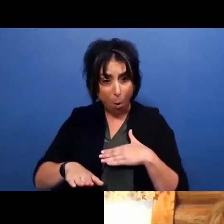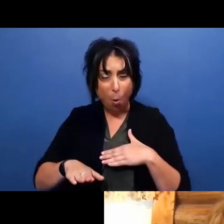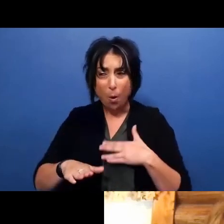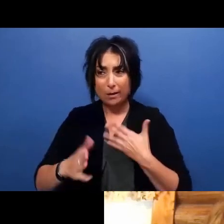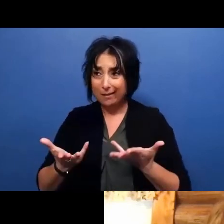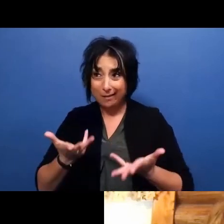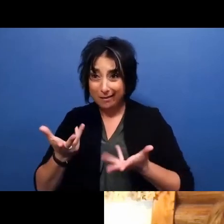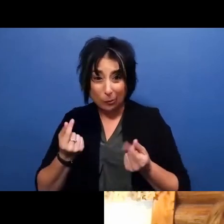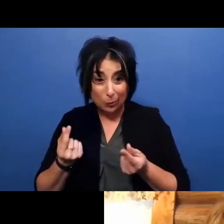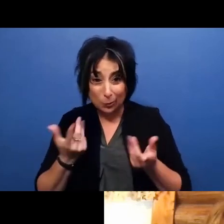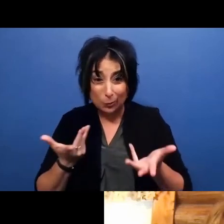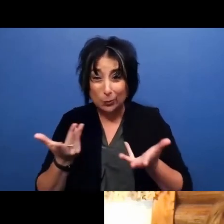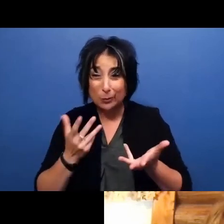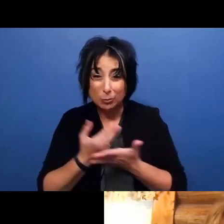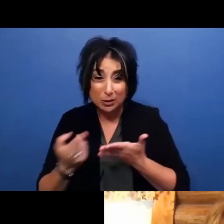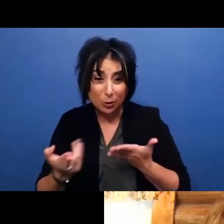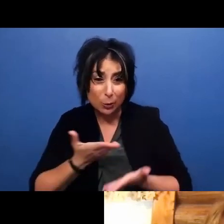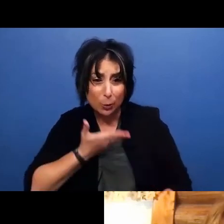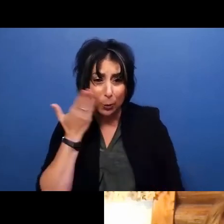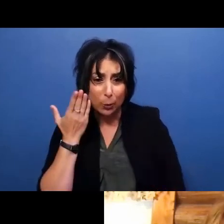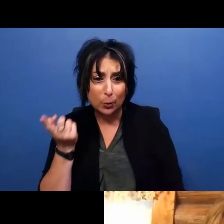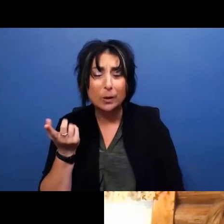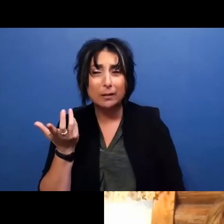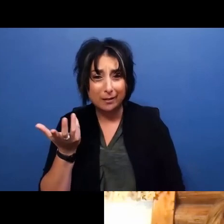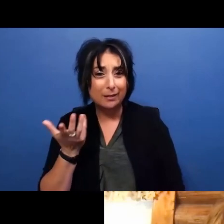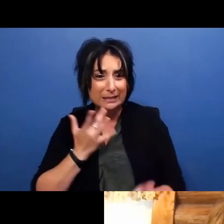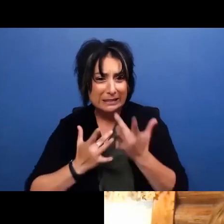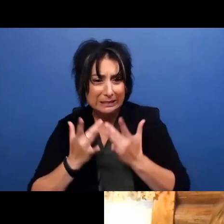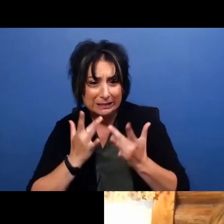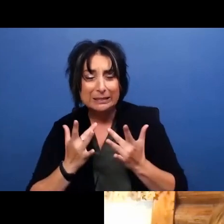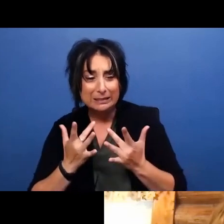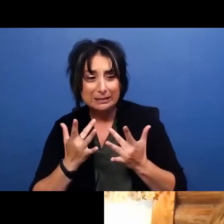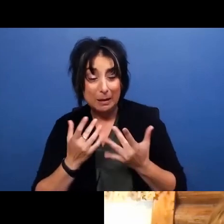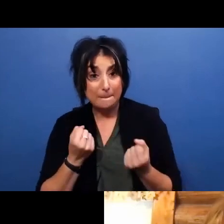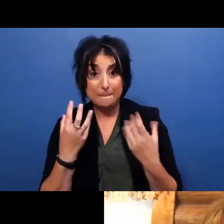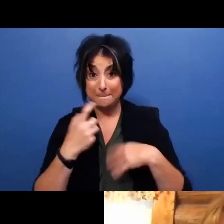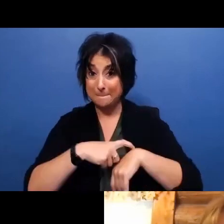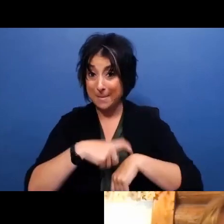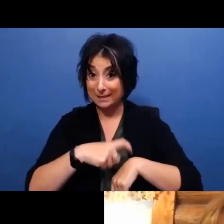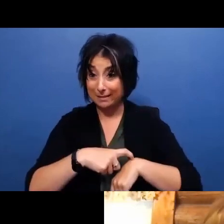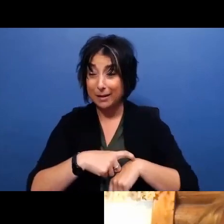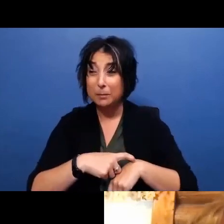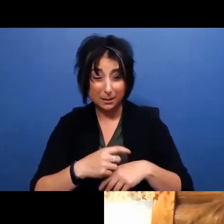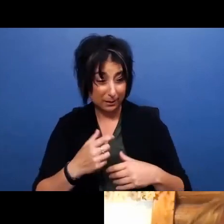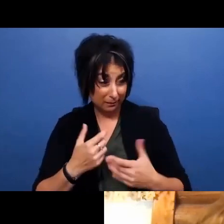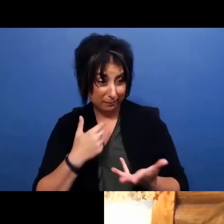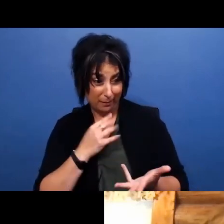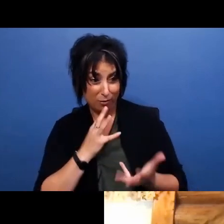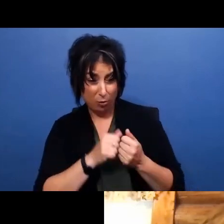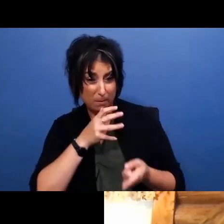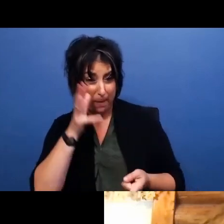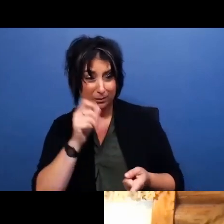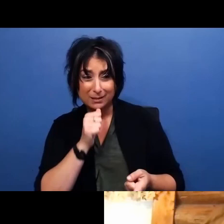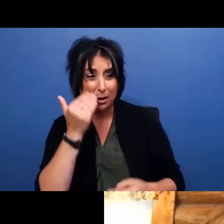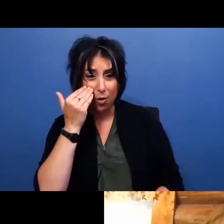because most often the parents that I spoke to, they didn't realize that their children were deaf till much later. So I think one